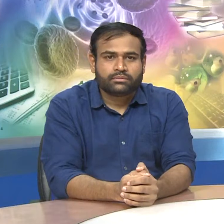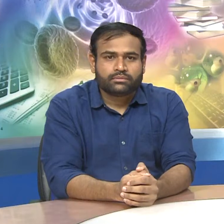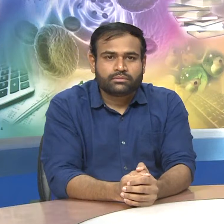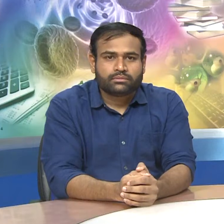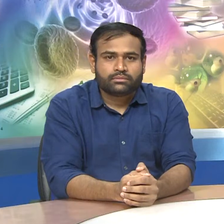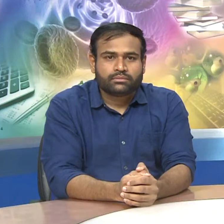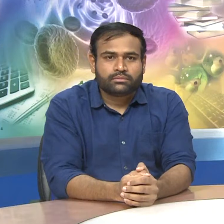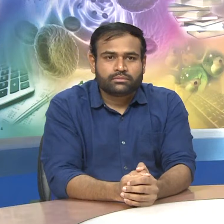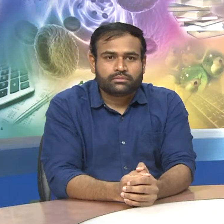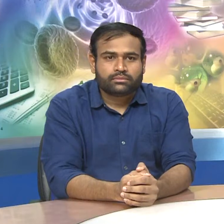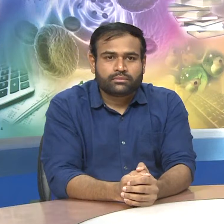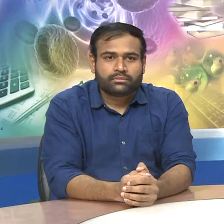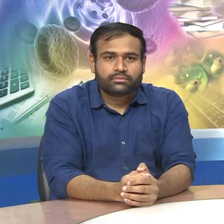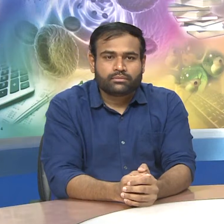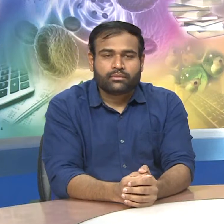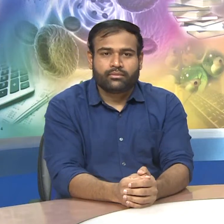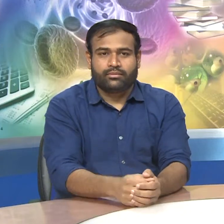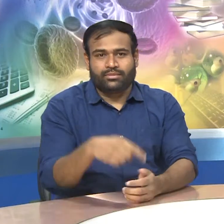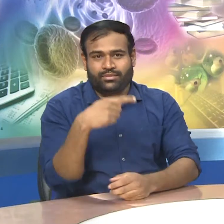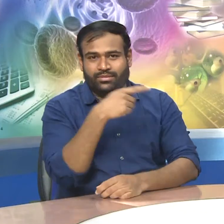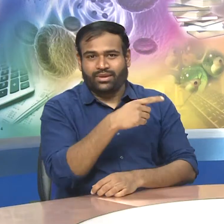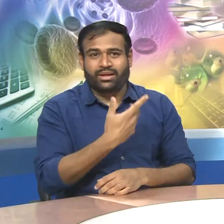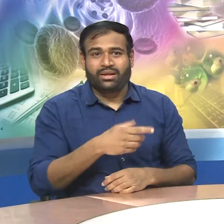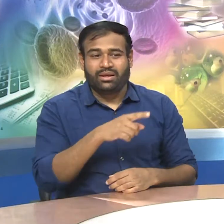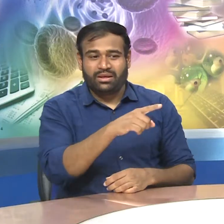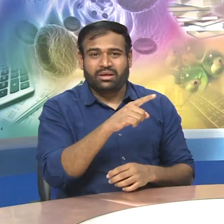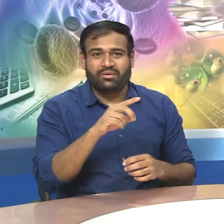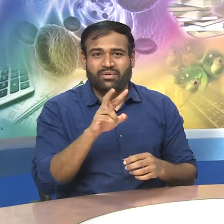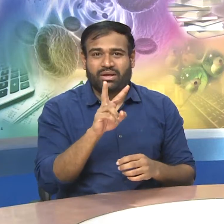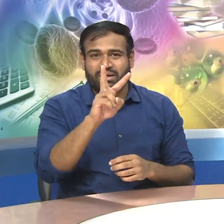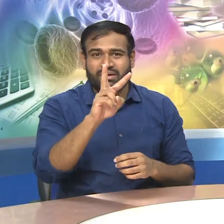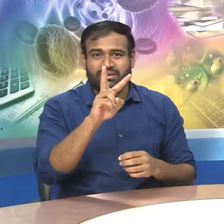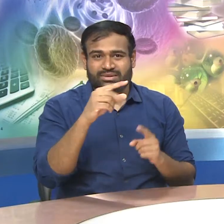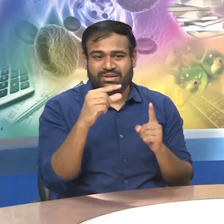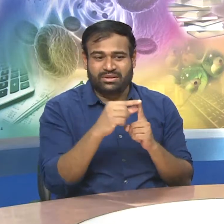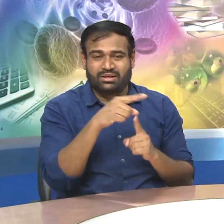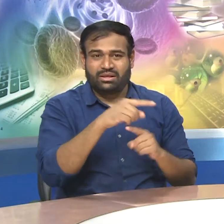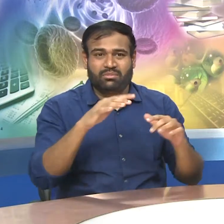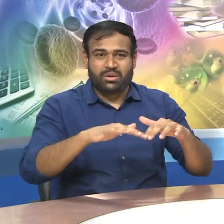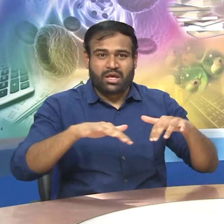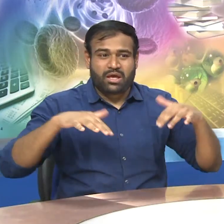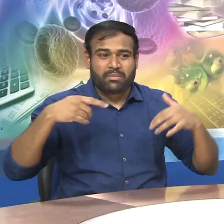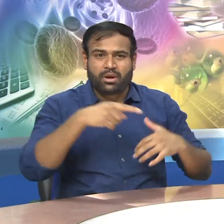The tenure of its member is 6 years.